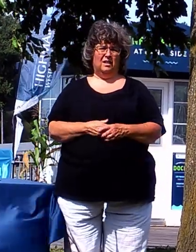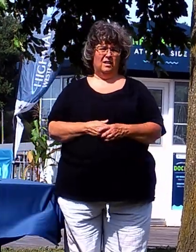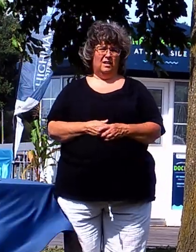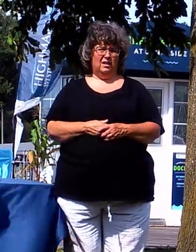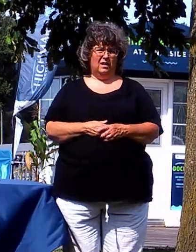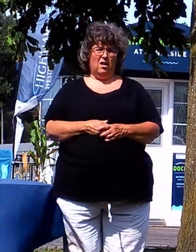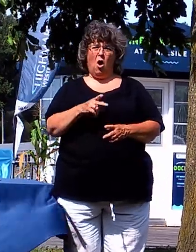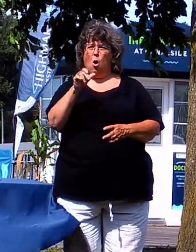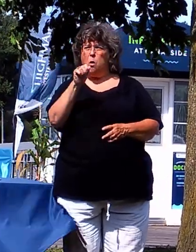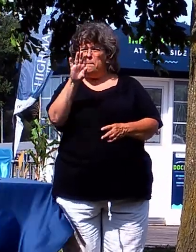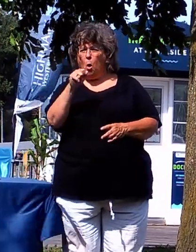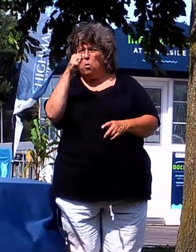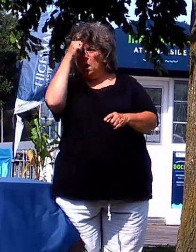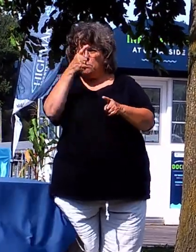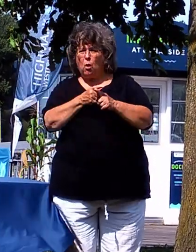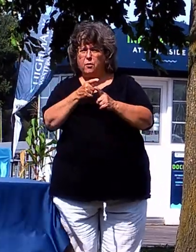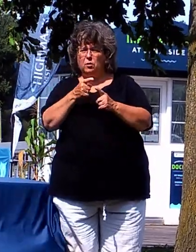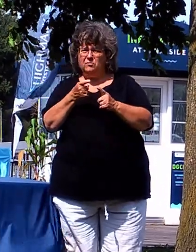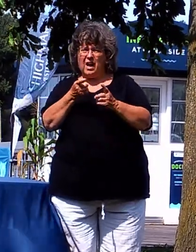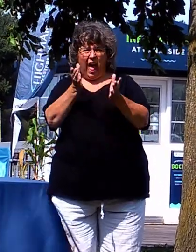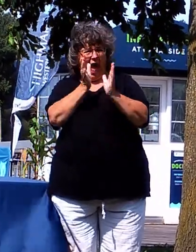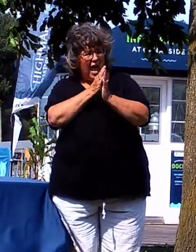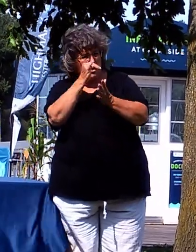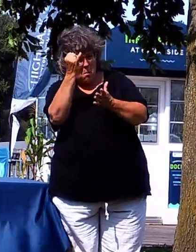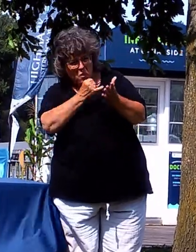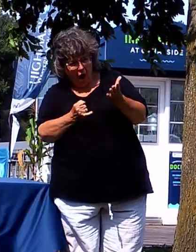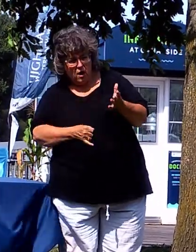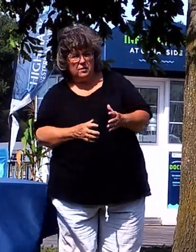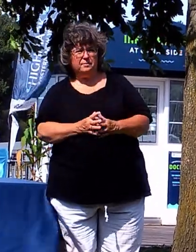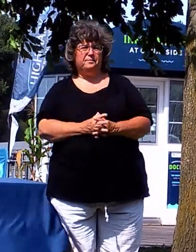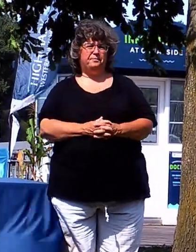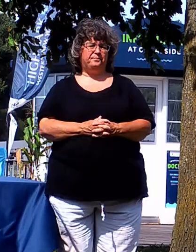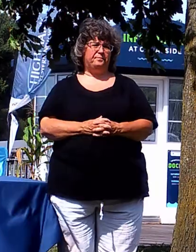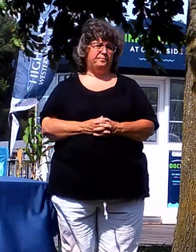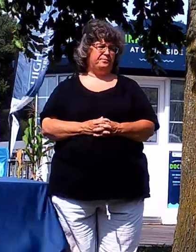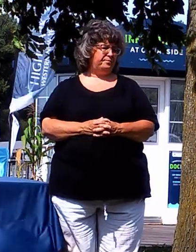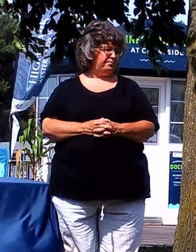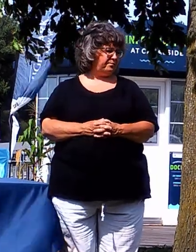So we got Ramon and his brother Leon asking about his artwork.